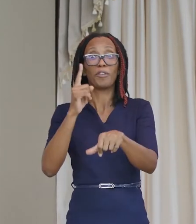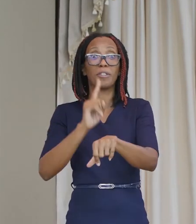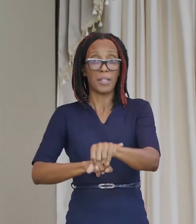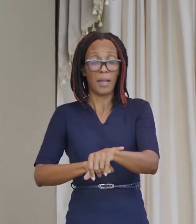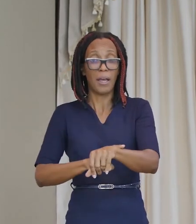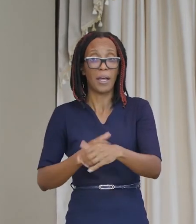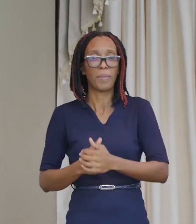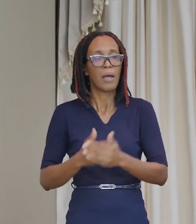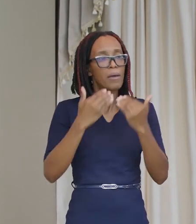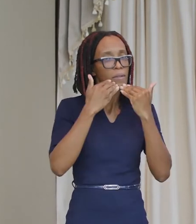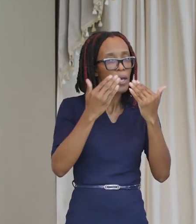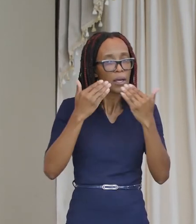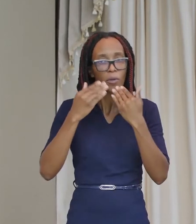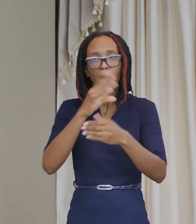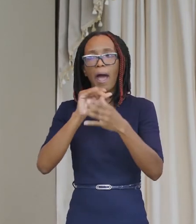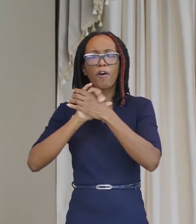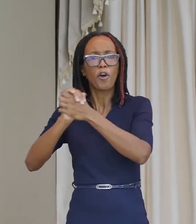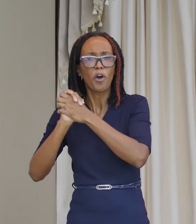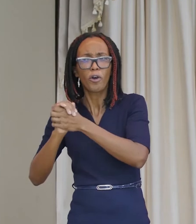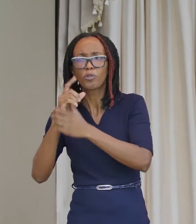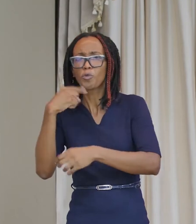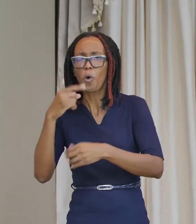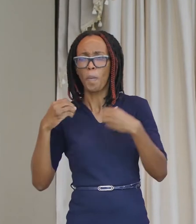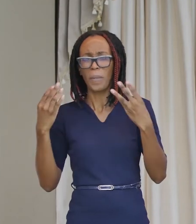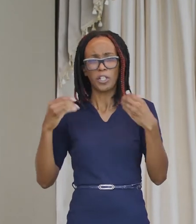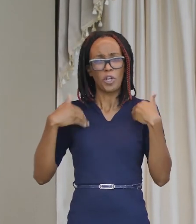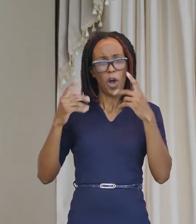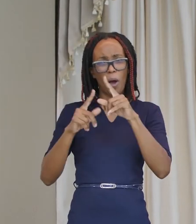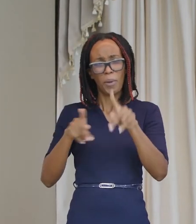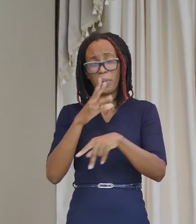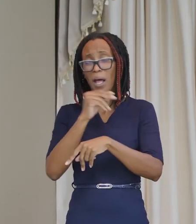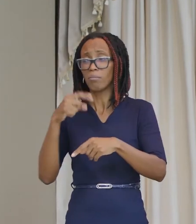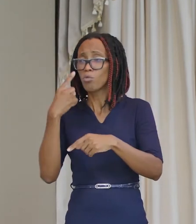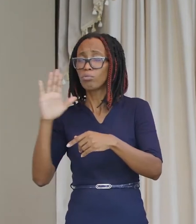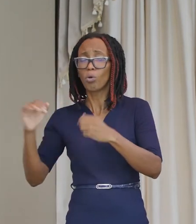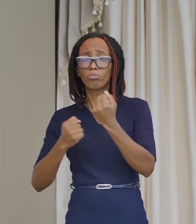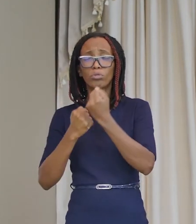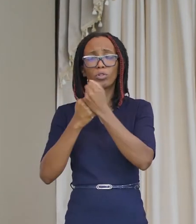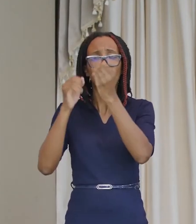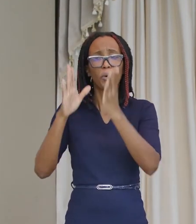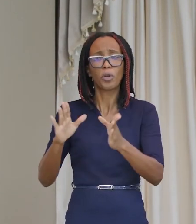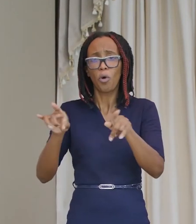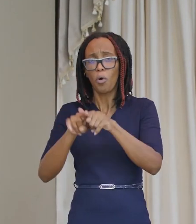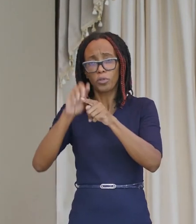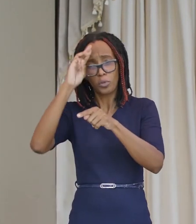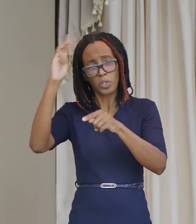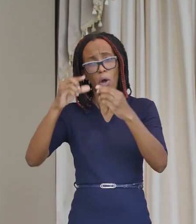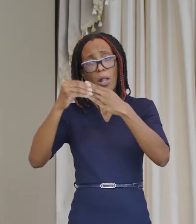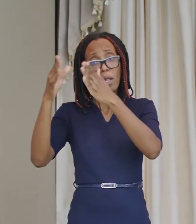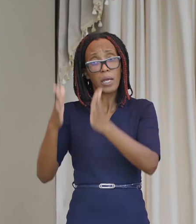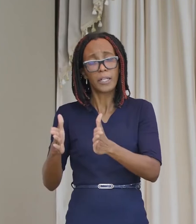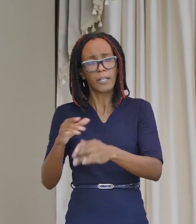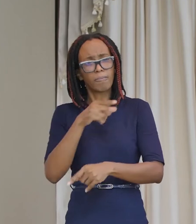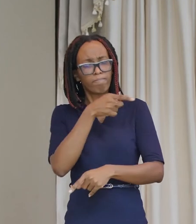thank and congratulate the many young people and their supporters, as well as the scout leaders who